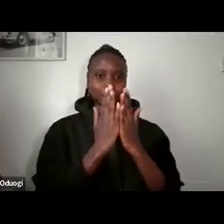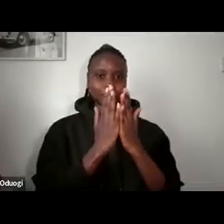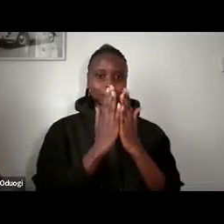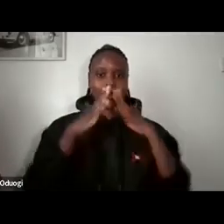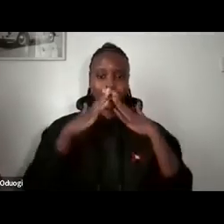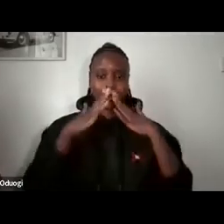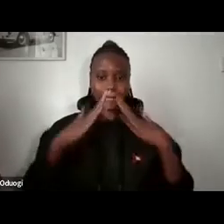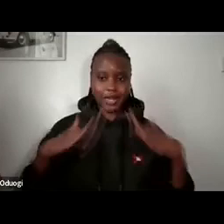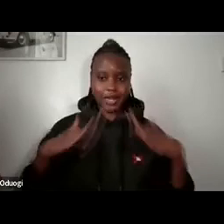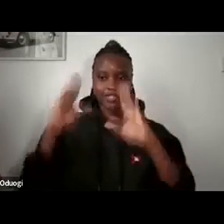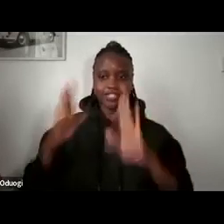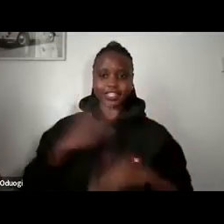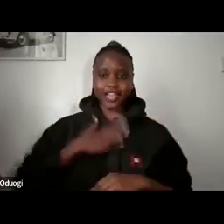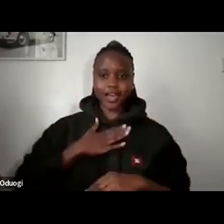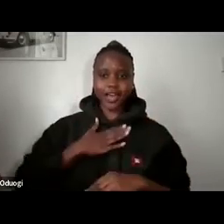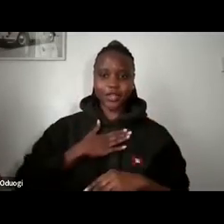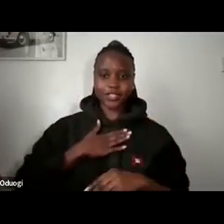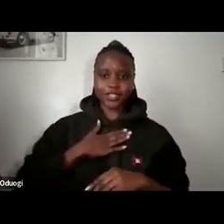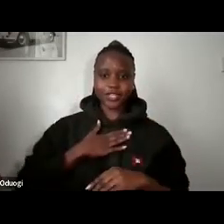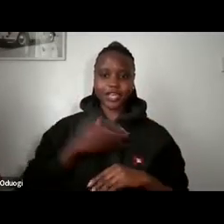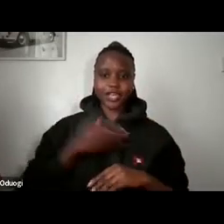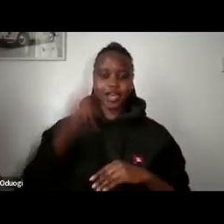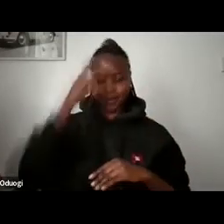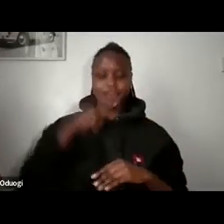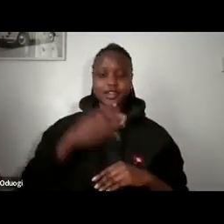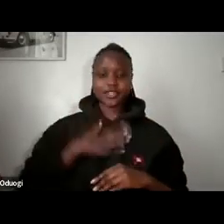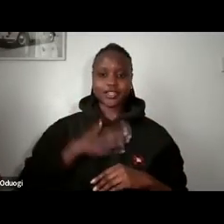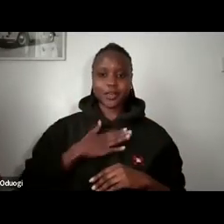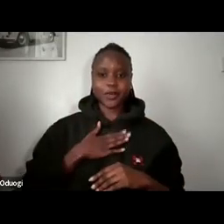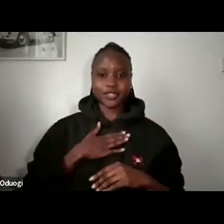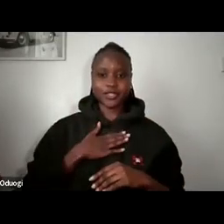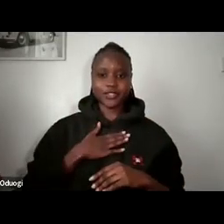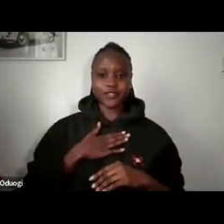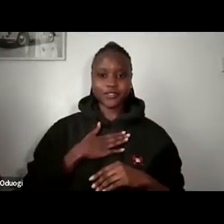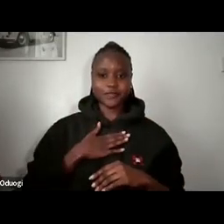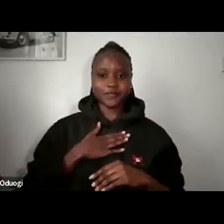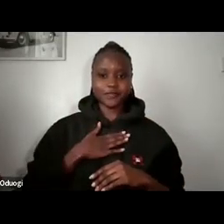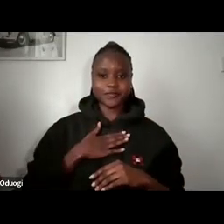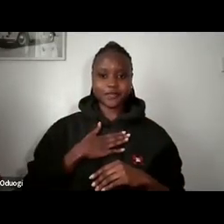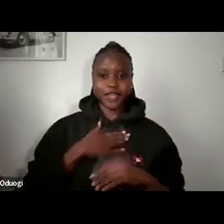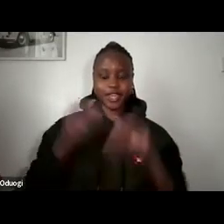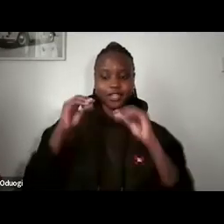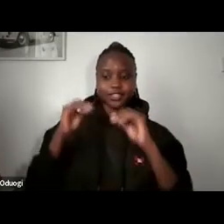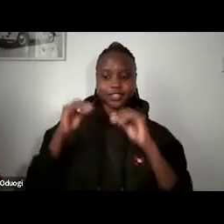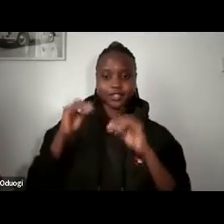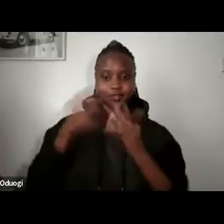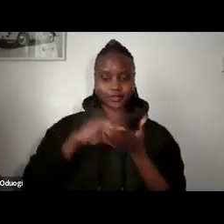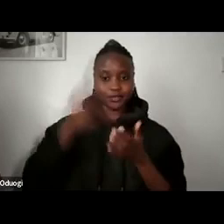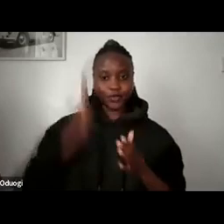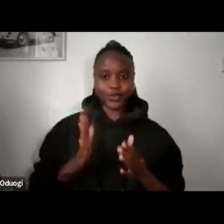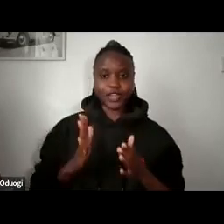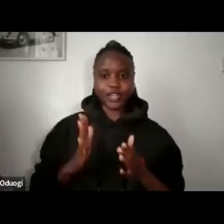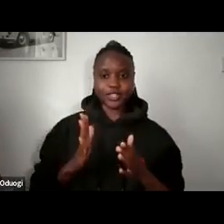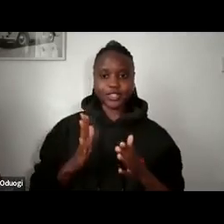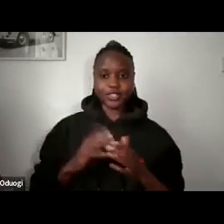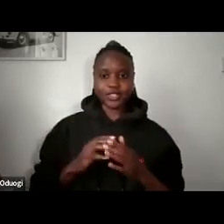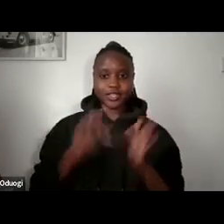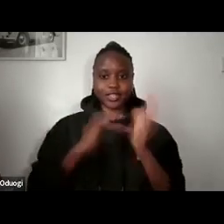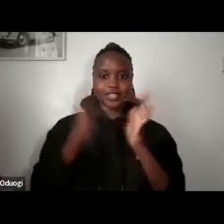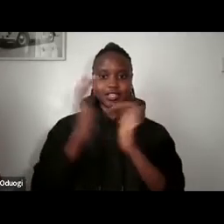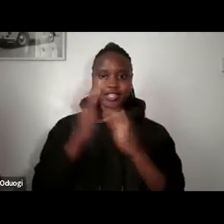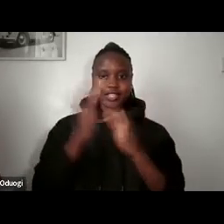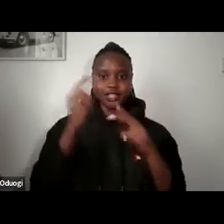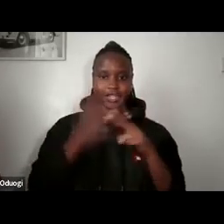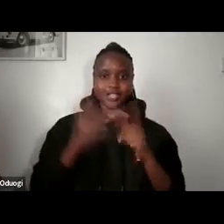teachers and our parents, and as the students. In Jesus' name we pray.